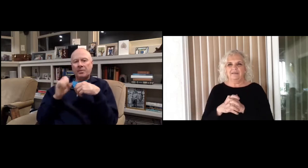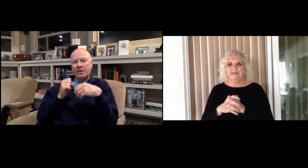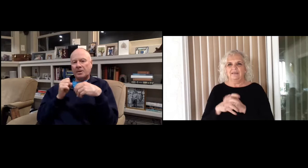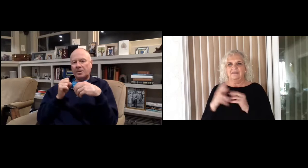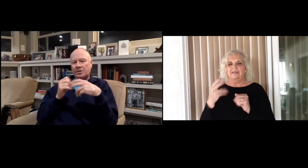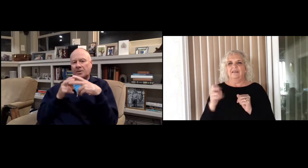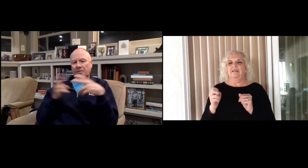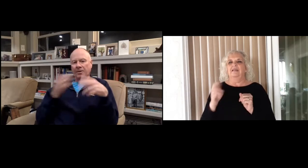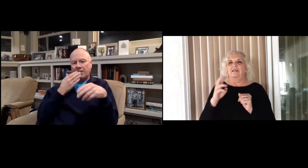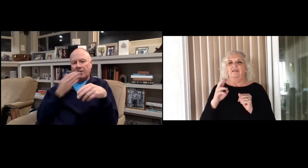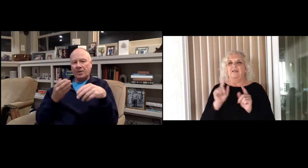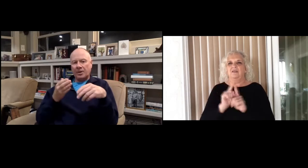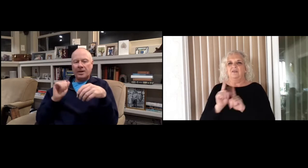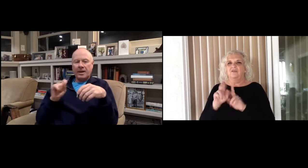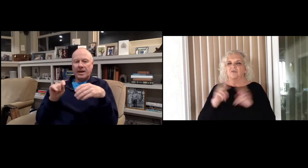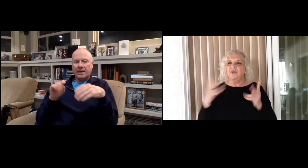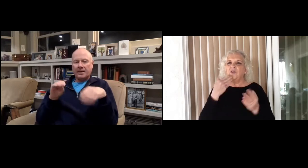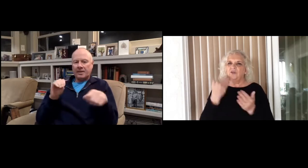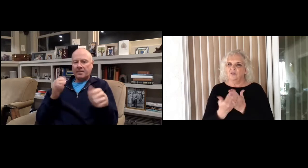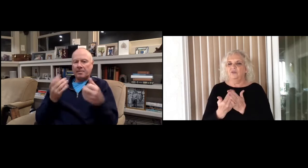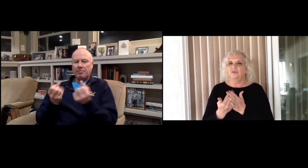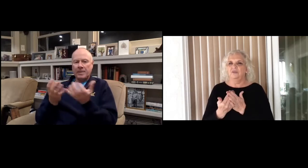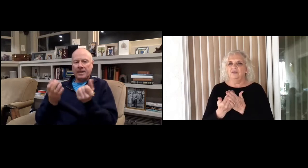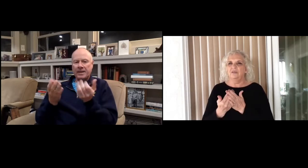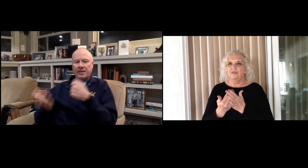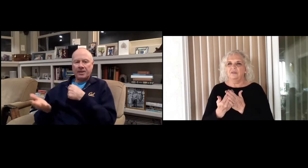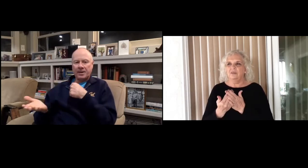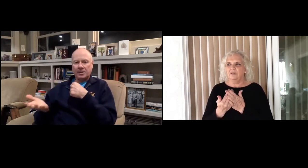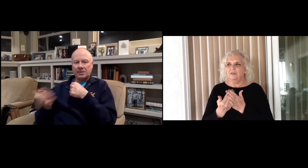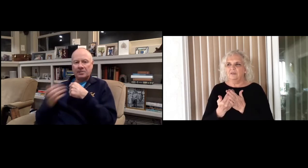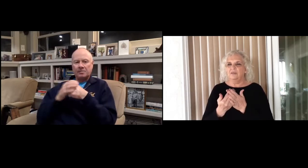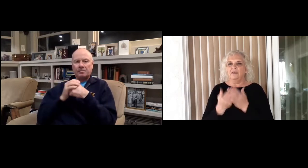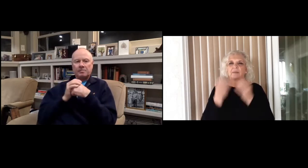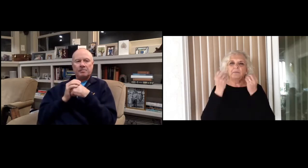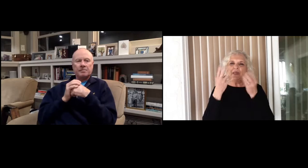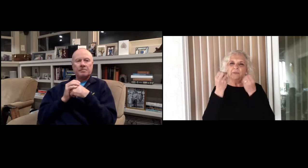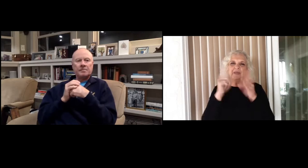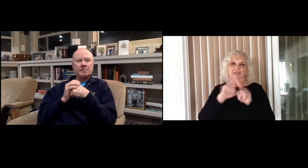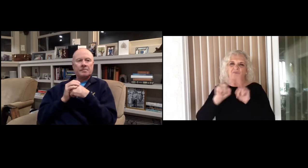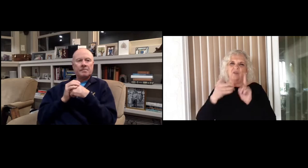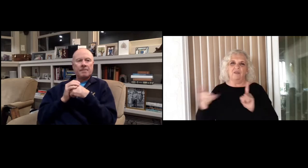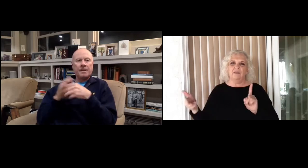He was very good at many things